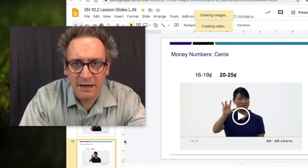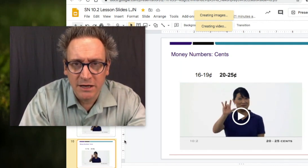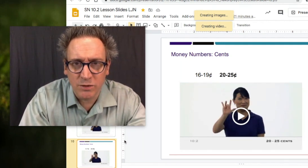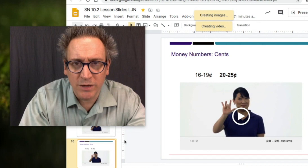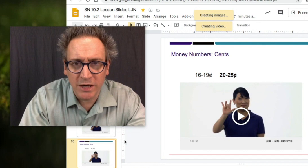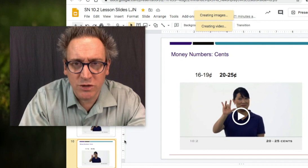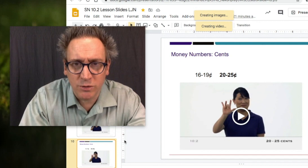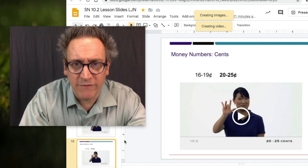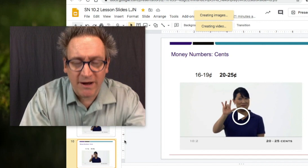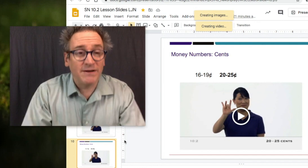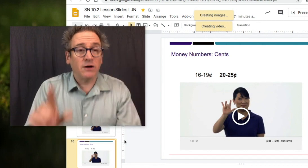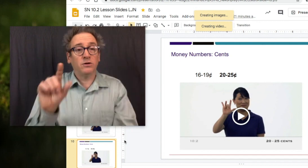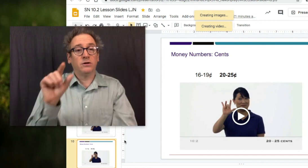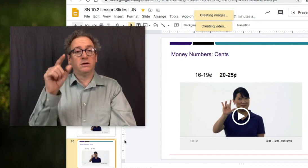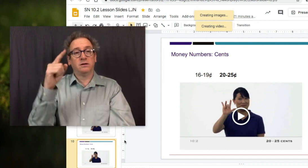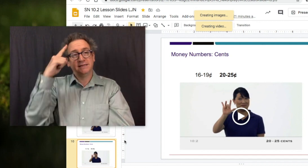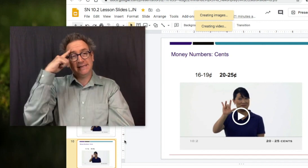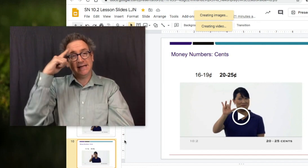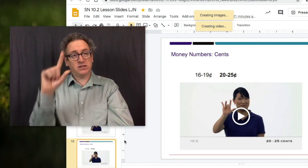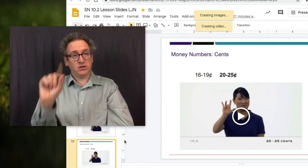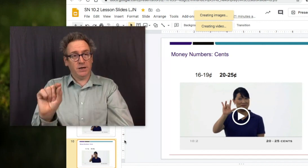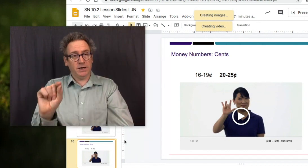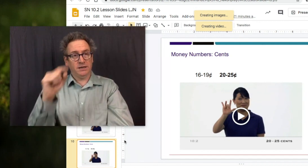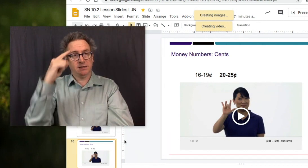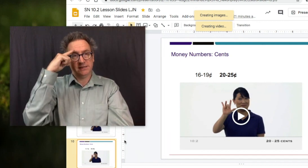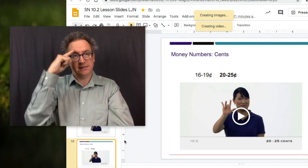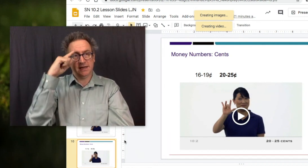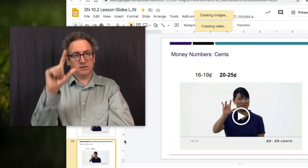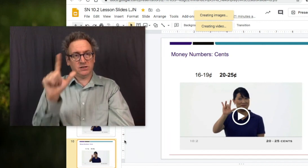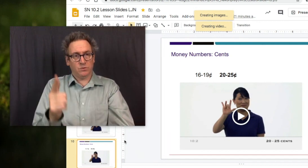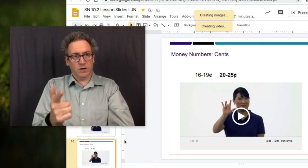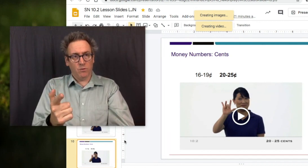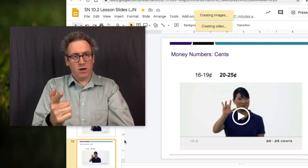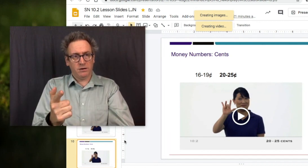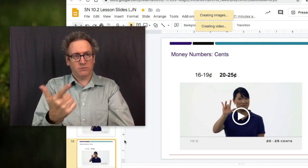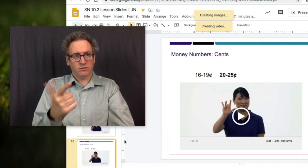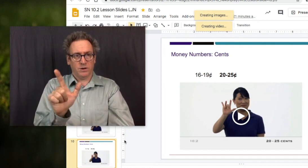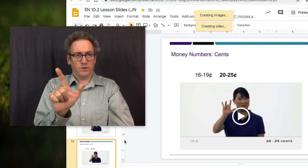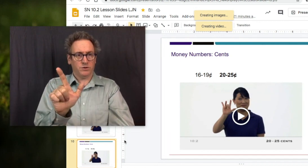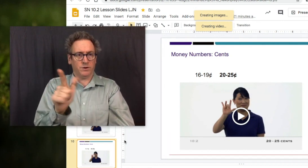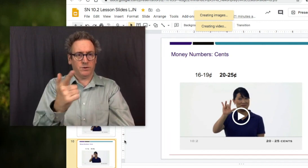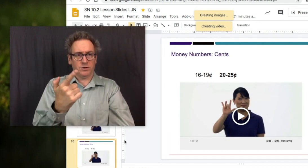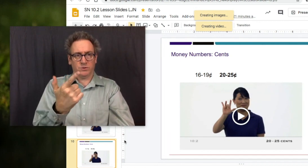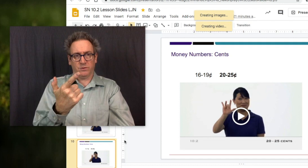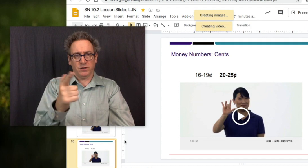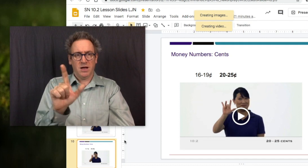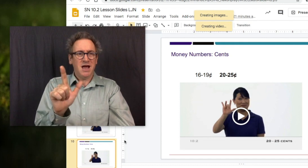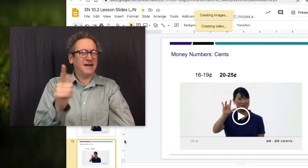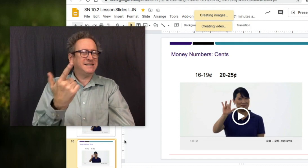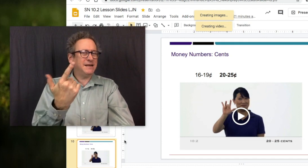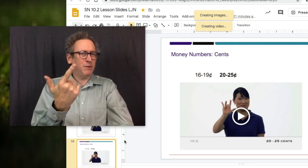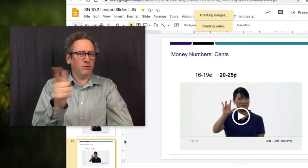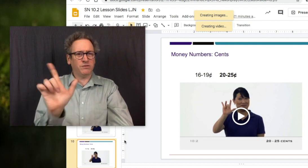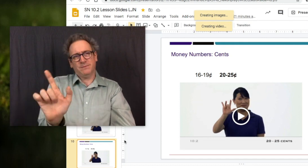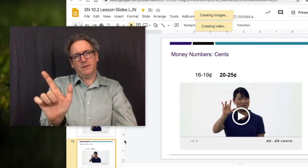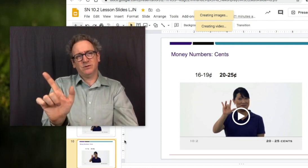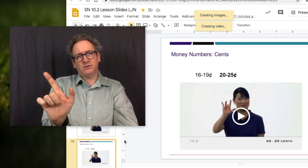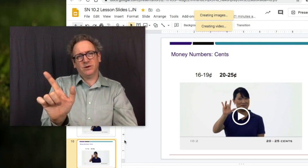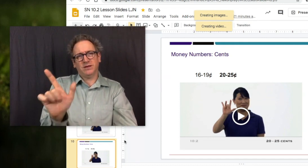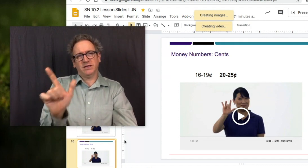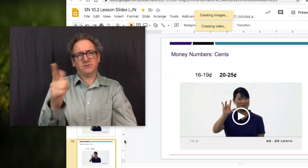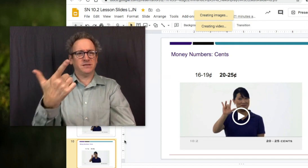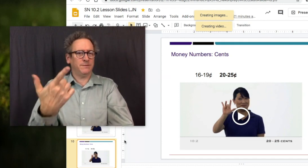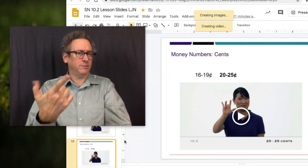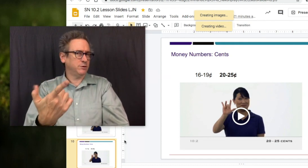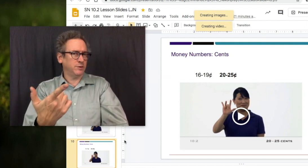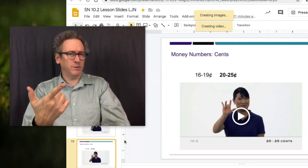Then 20 to 25. Now, since 20, since 21, 21. I see it both. Some people do